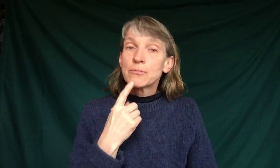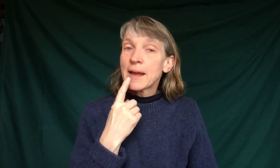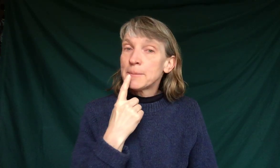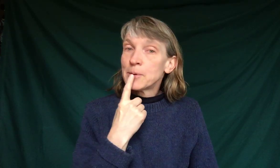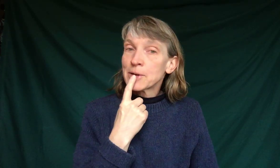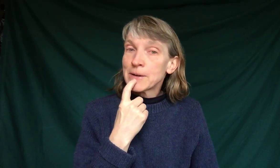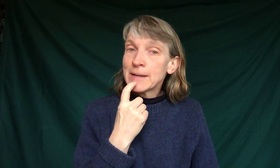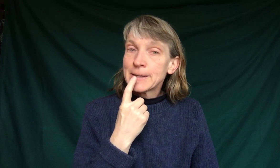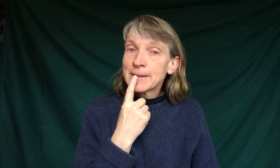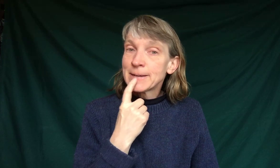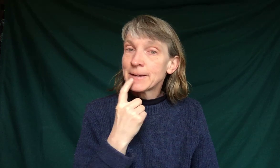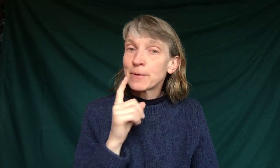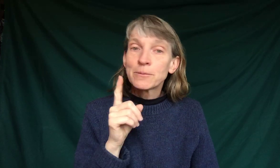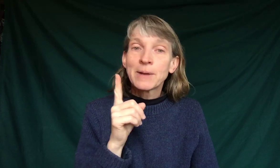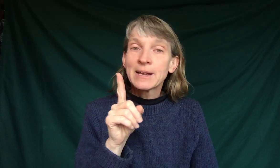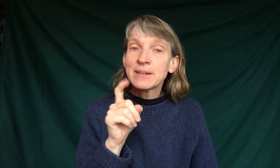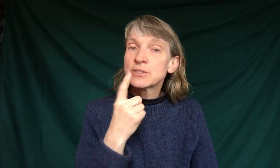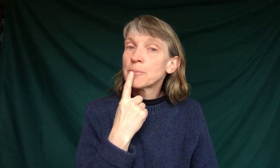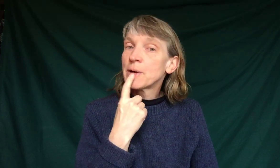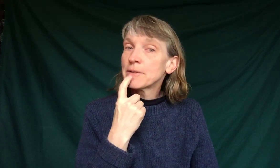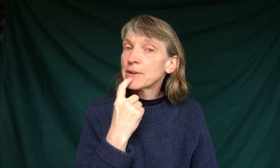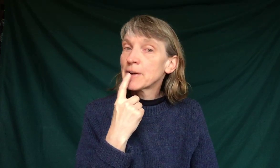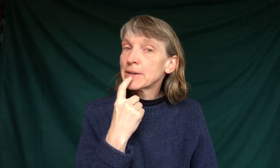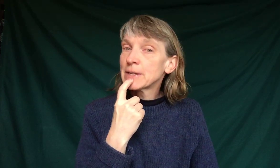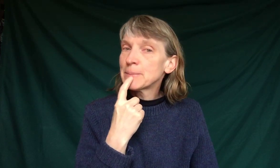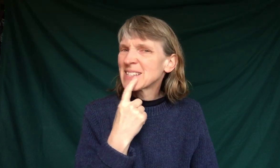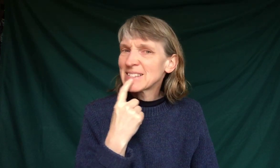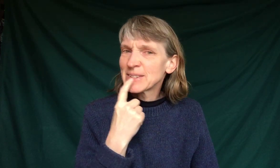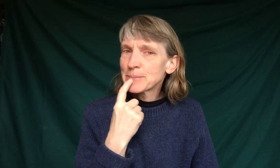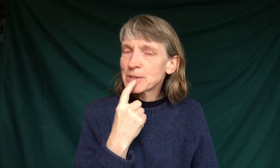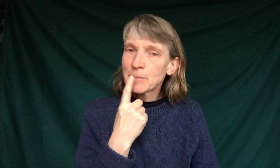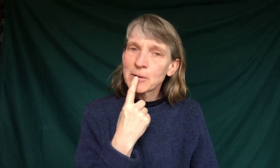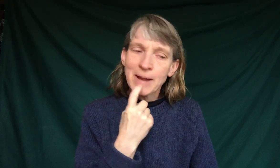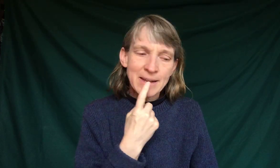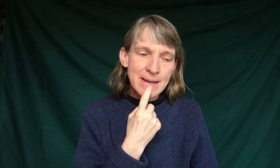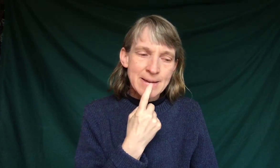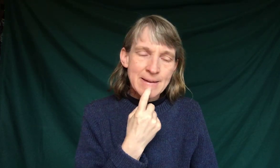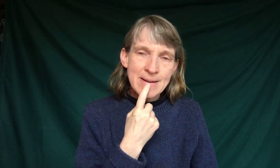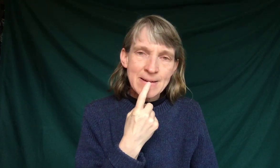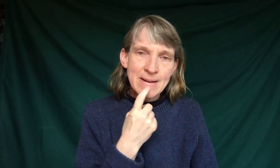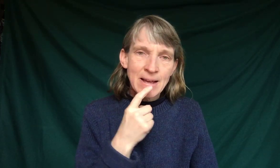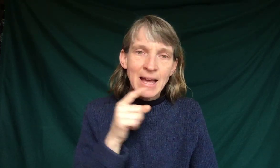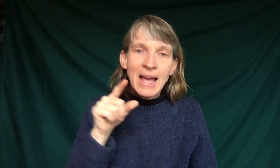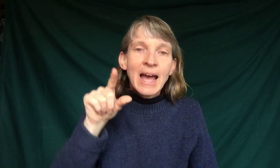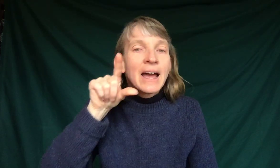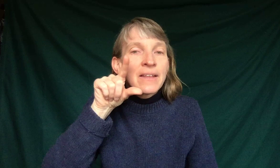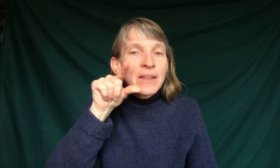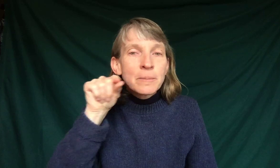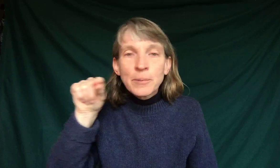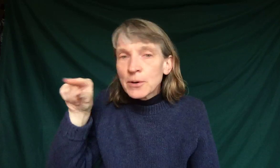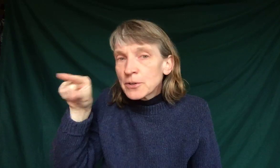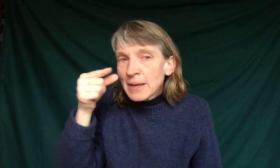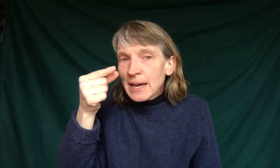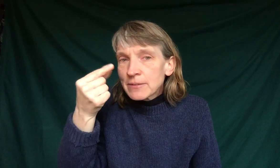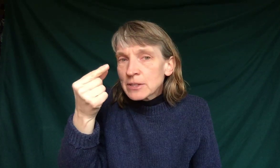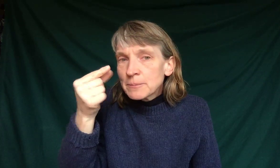Red bird. Red is your pointer finger on your lips because your lips are a little bit red. And then bird, you make kind of a little beak